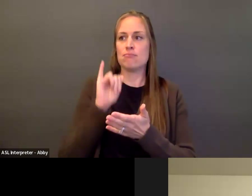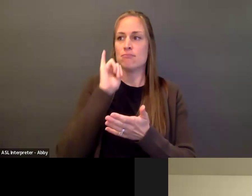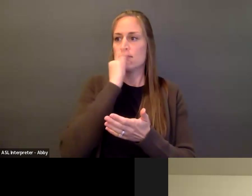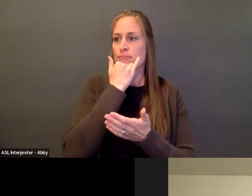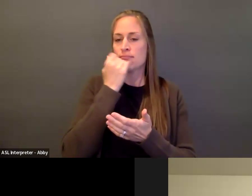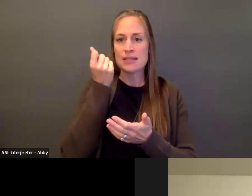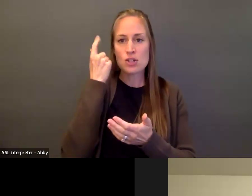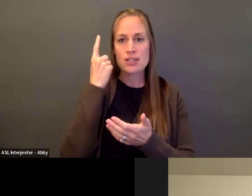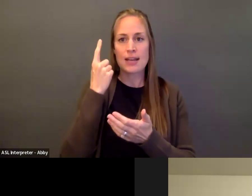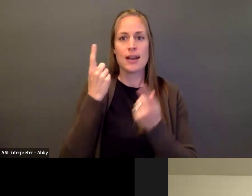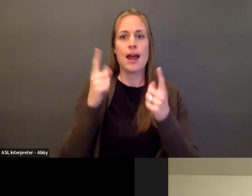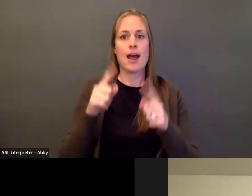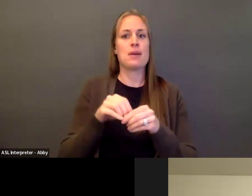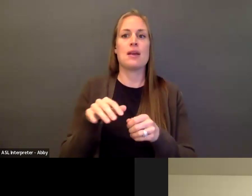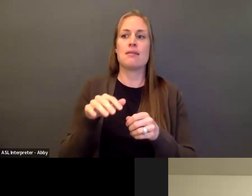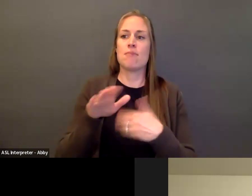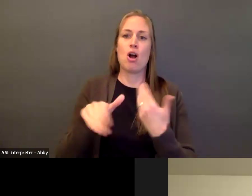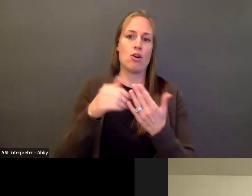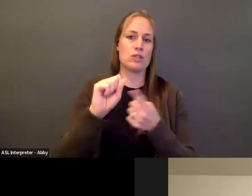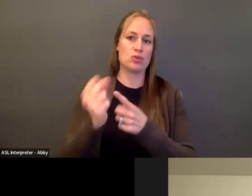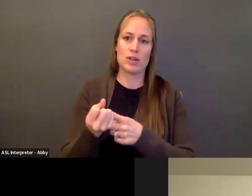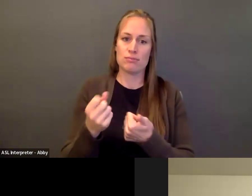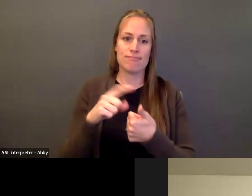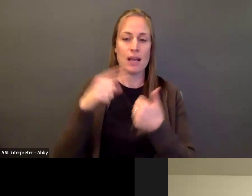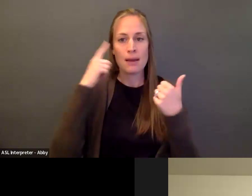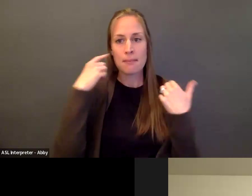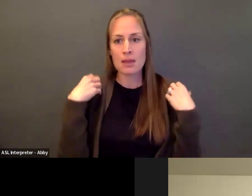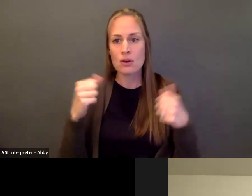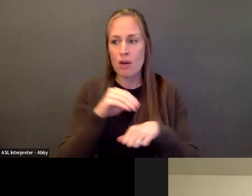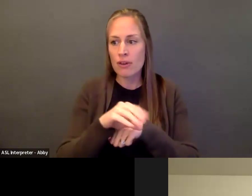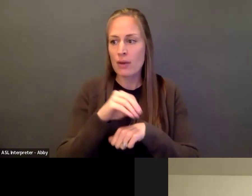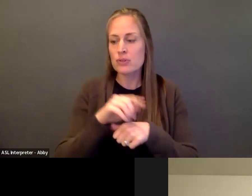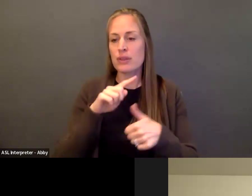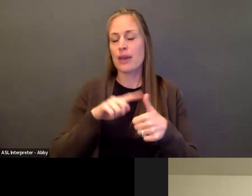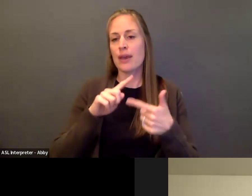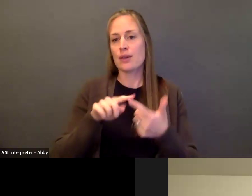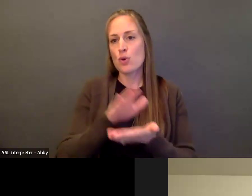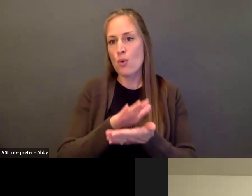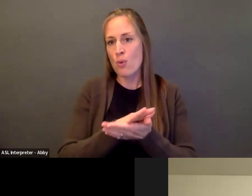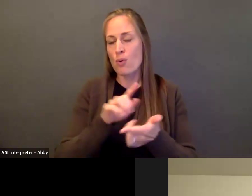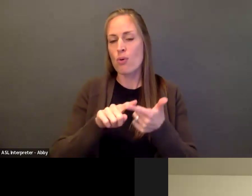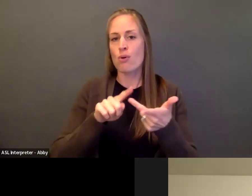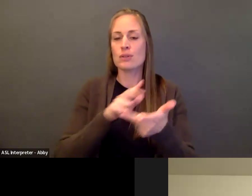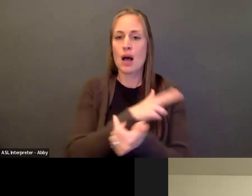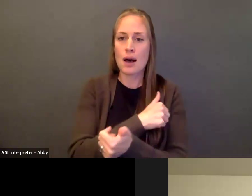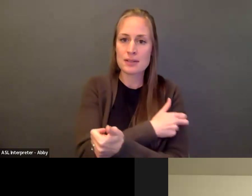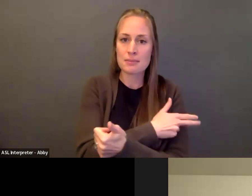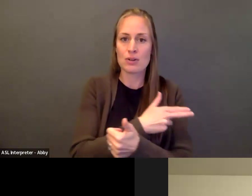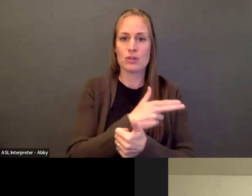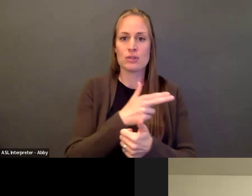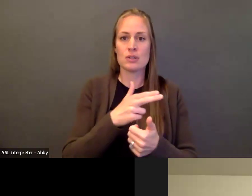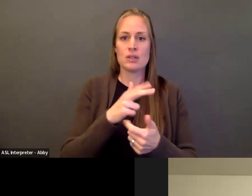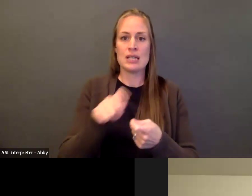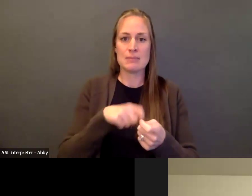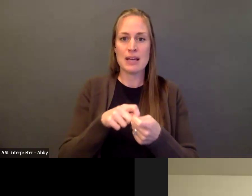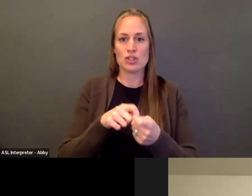health counseling. You see it in schools, you see it in hospitals across the board, and especially when it comes to crisis response.